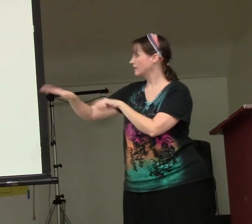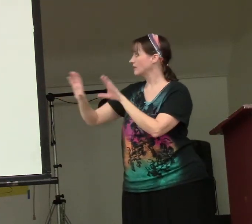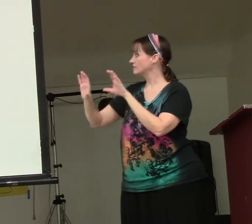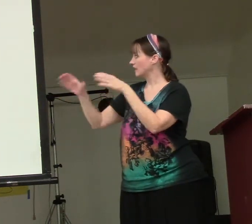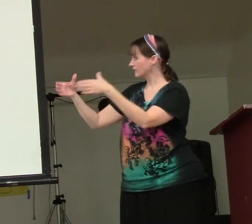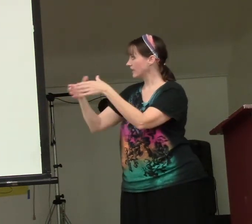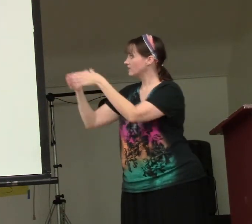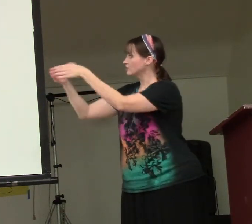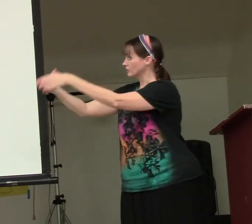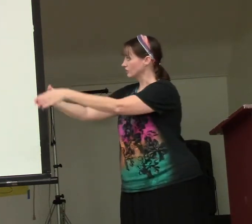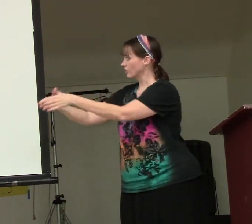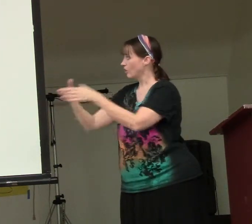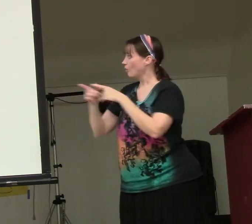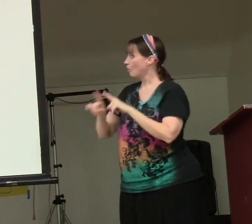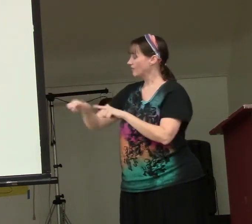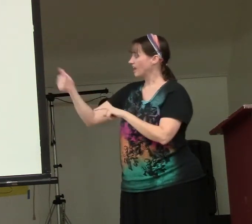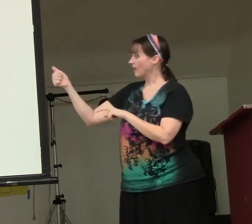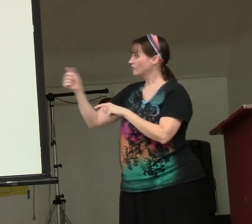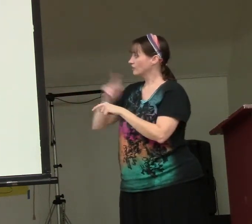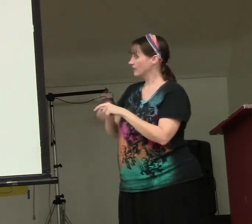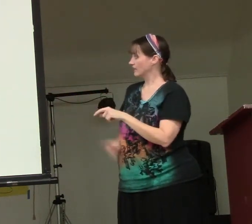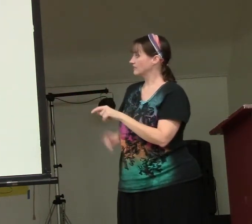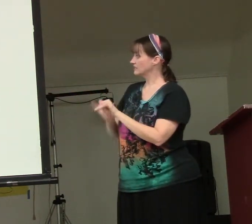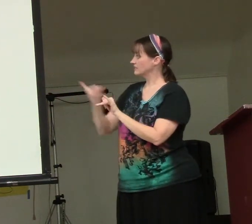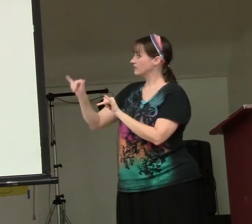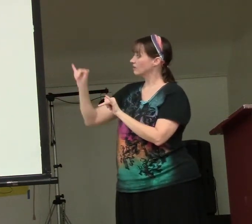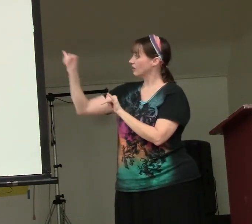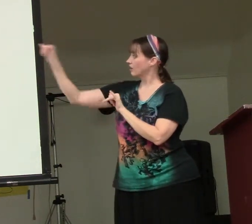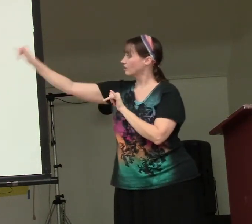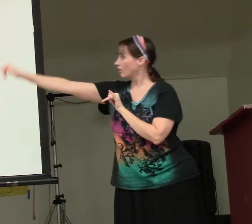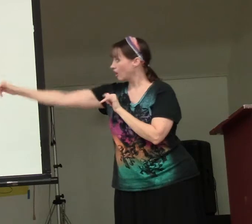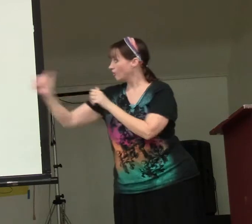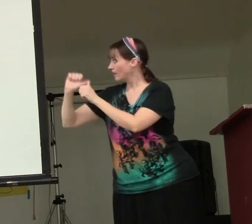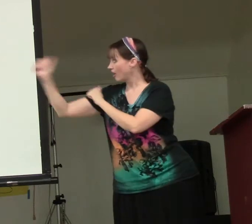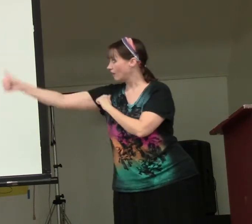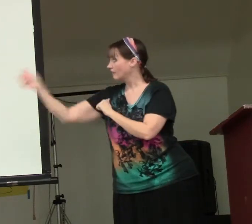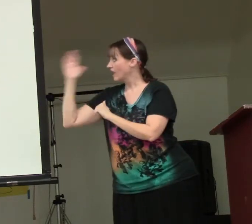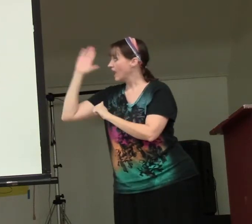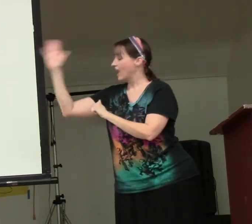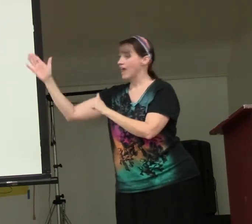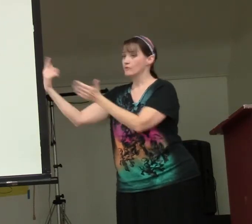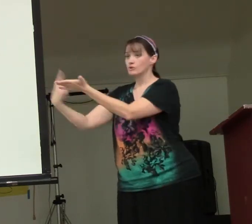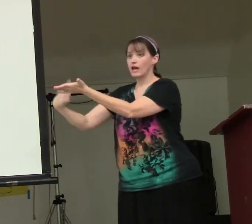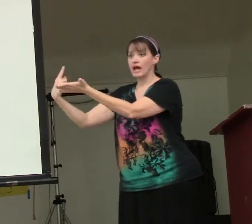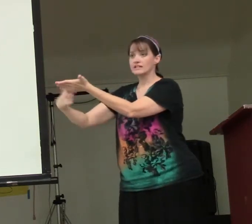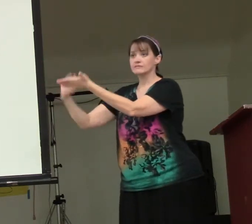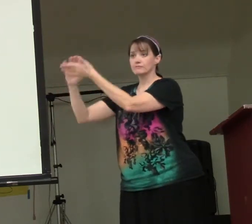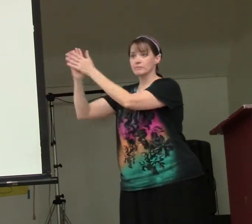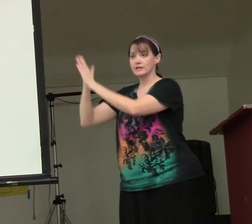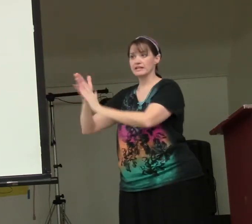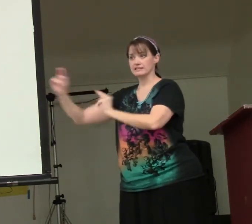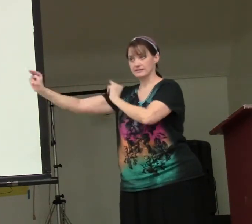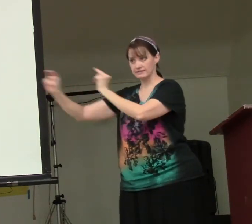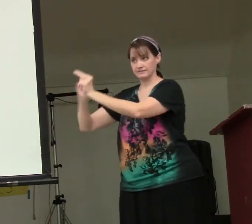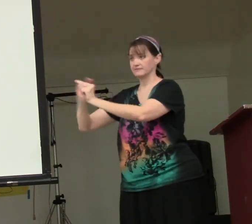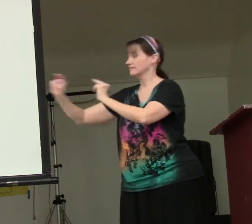a delegation while the other king is still a long way off and will ask for peace.